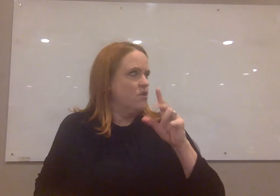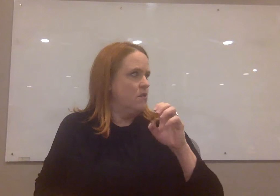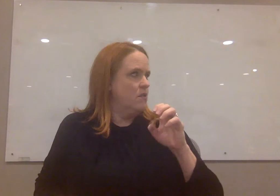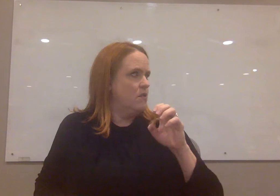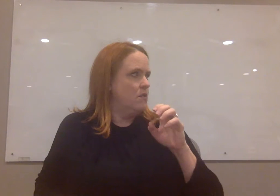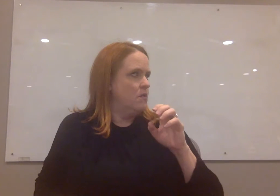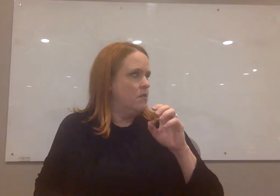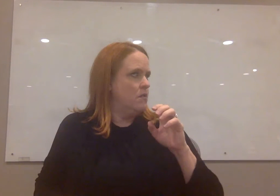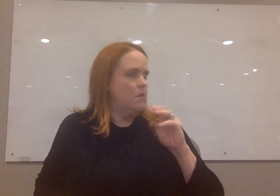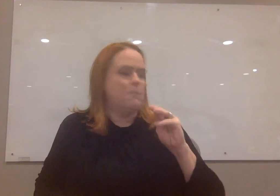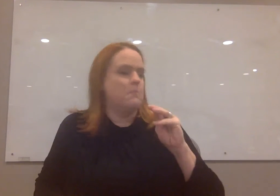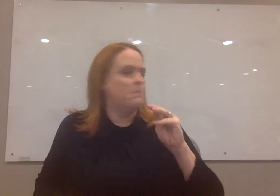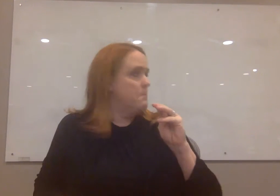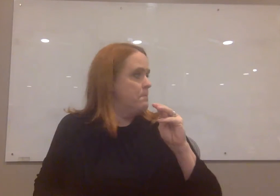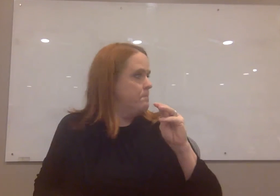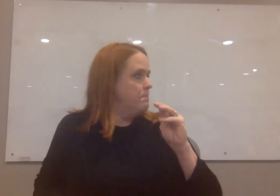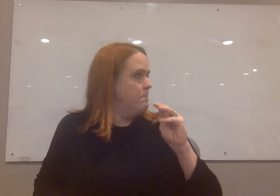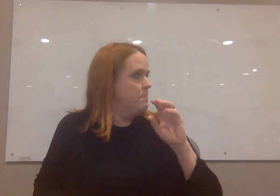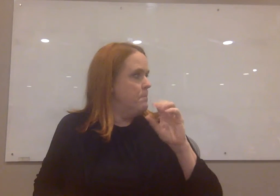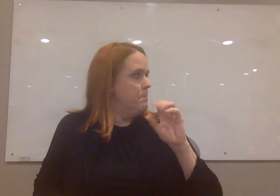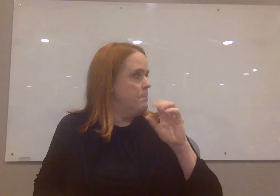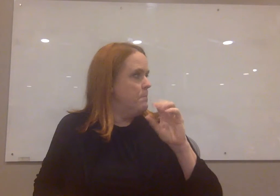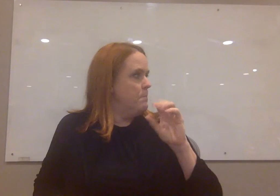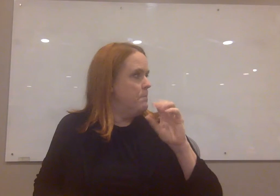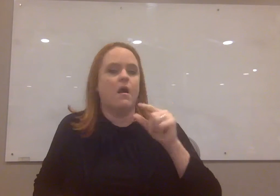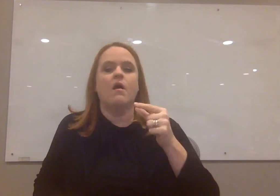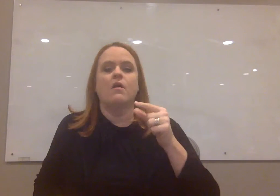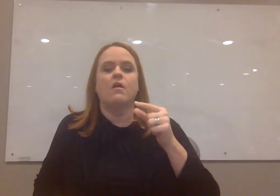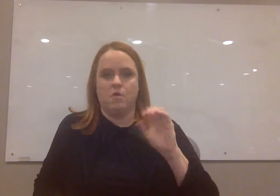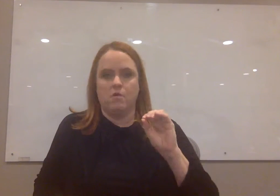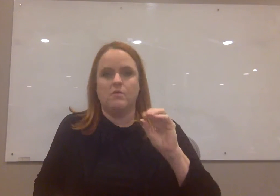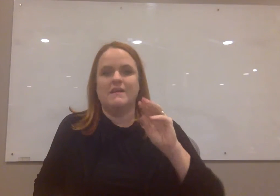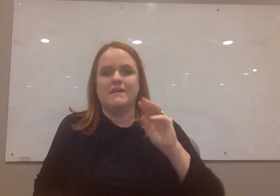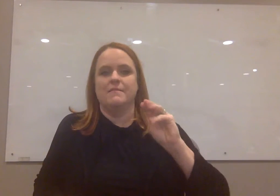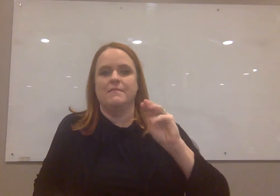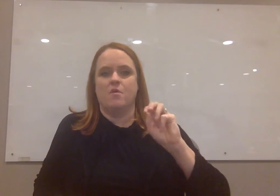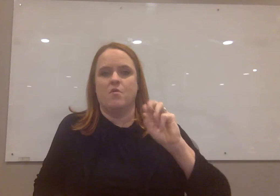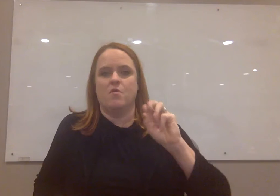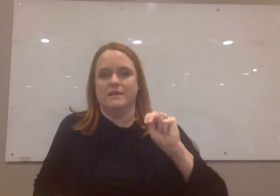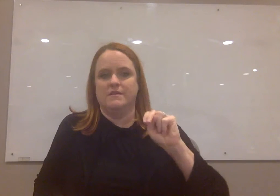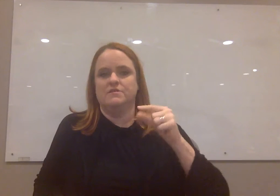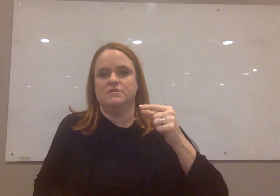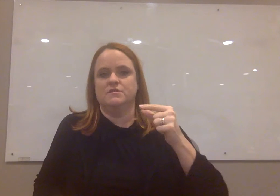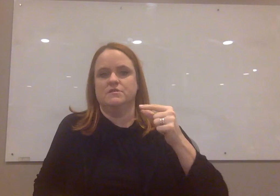the match specification section, Mongo, M-O-N-G-O. There's a